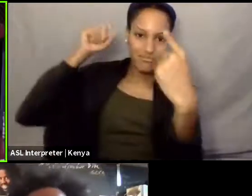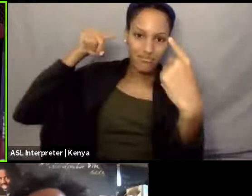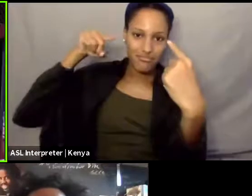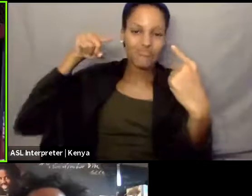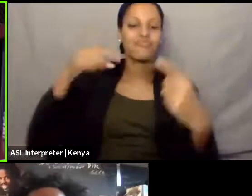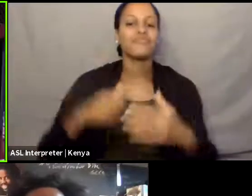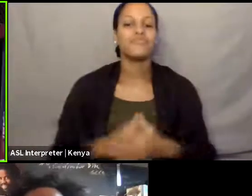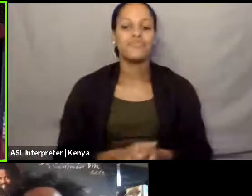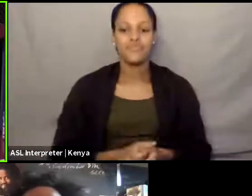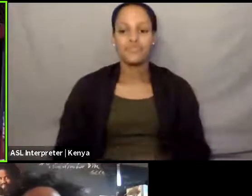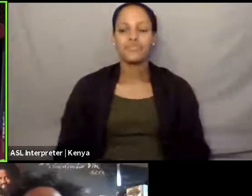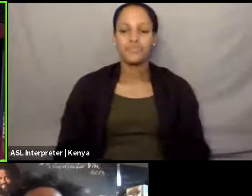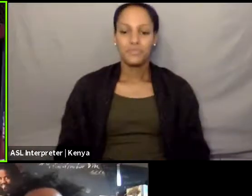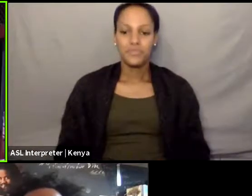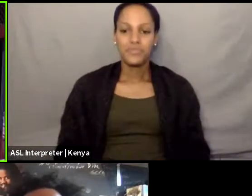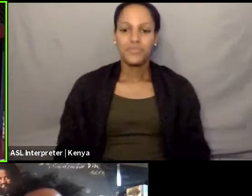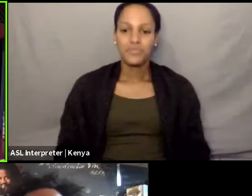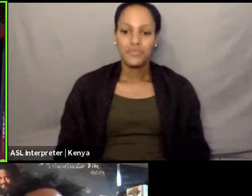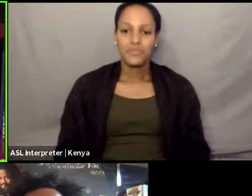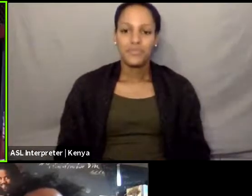great.